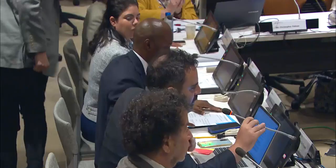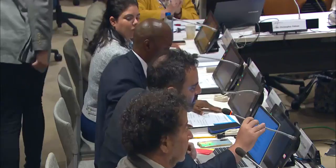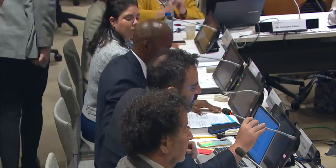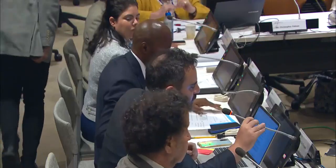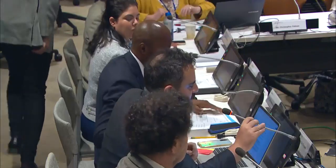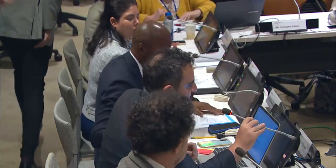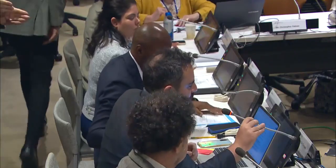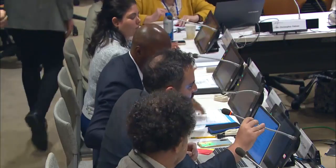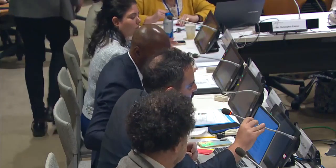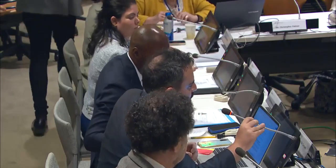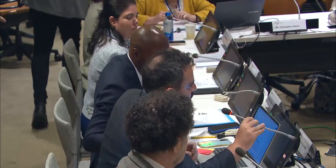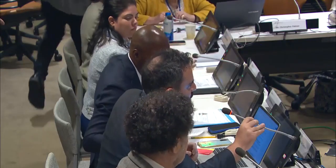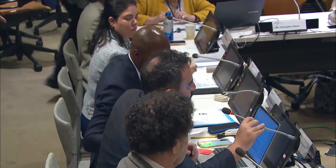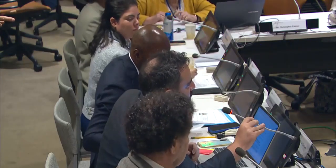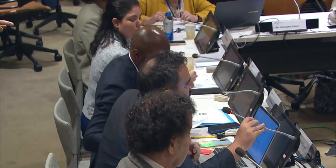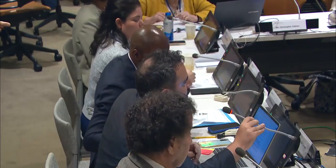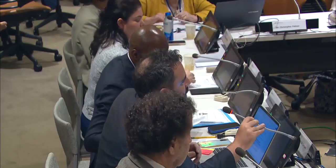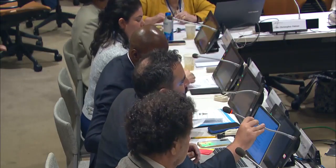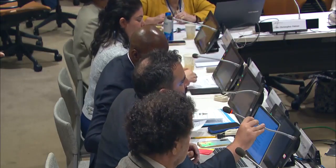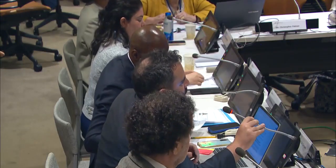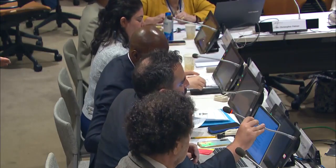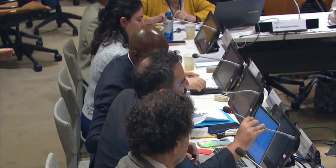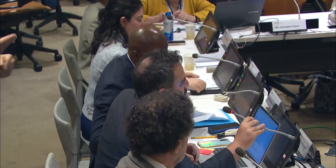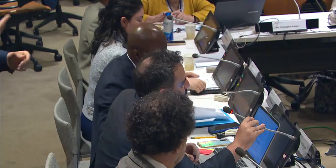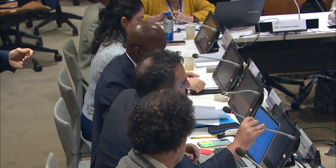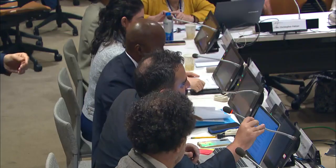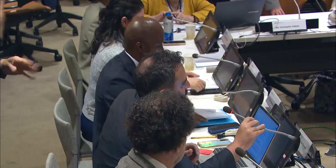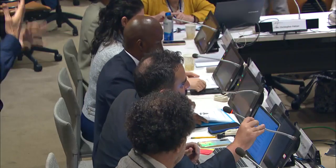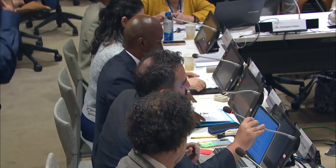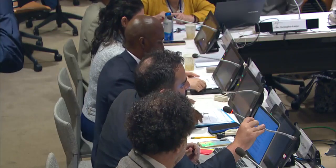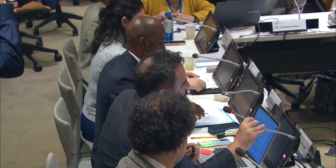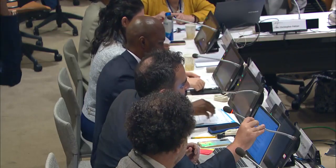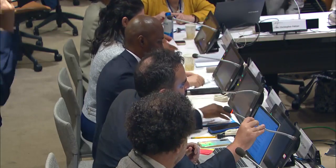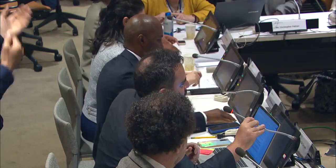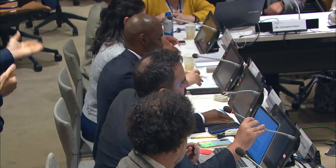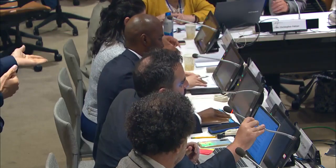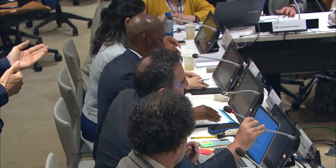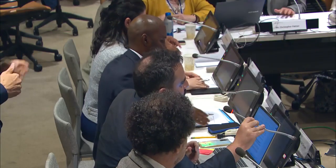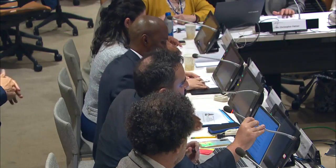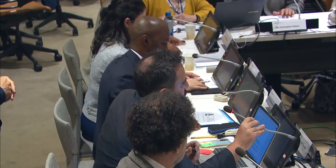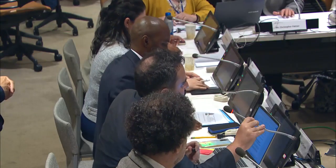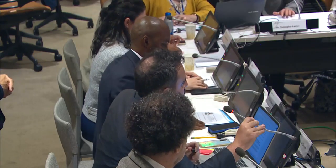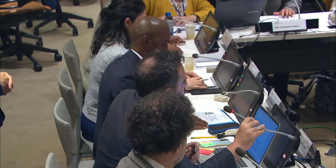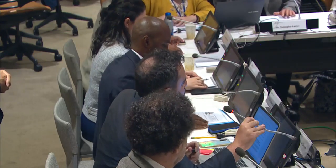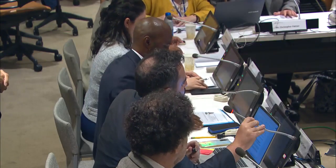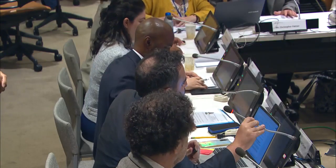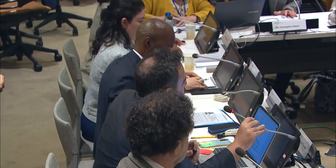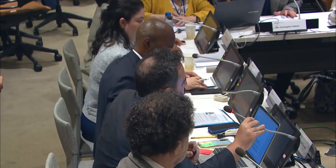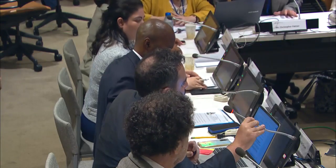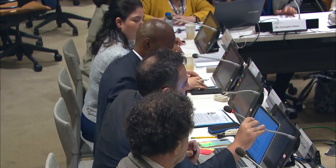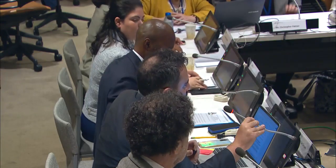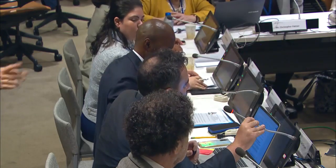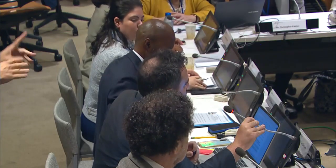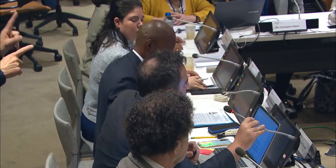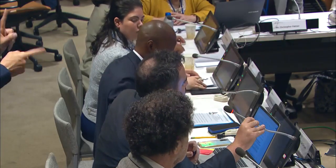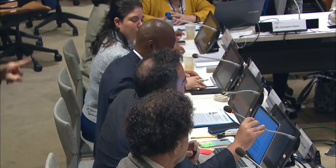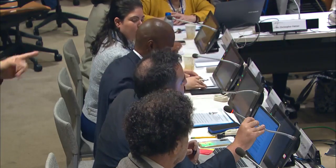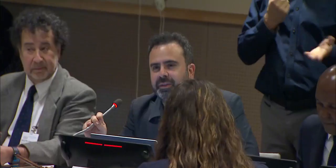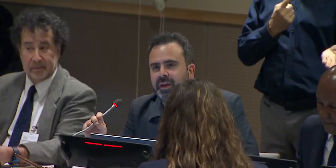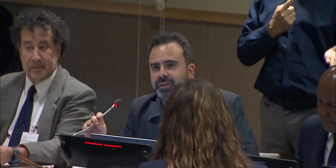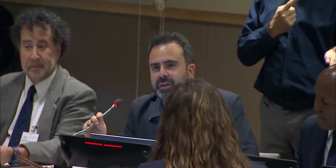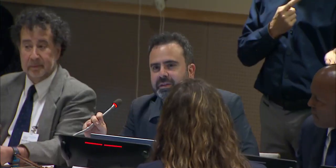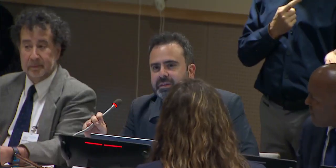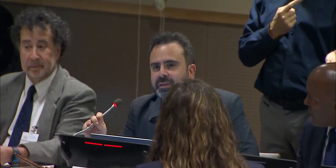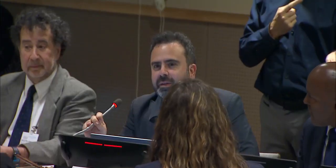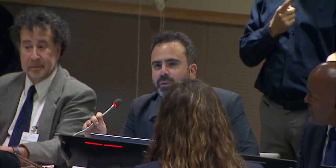Thank you very much for that, Ambassador. Indeed, like one of the main things that you mentioned, was partnerships,